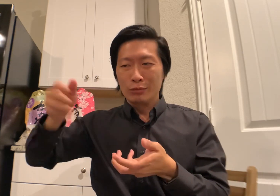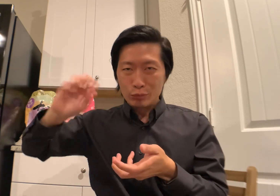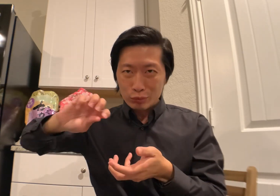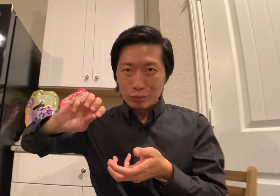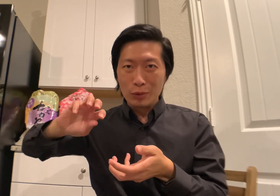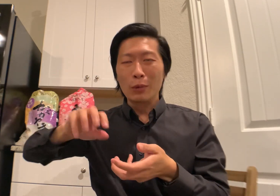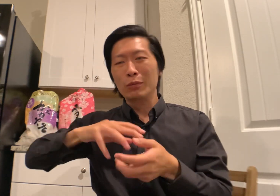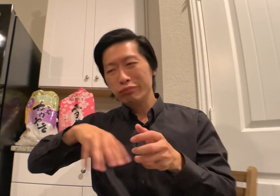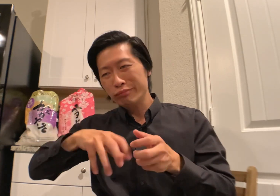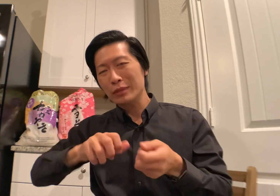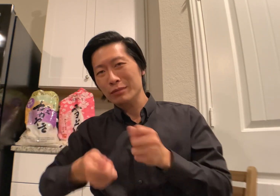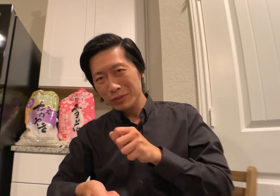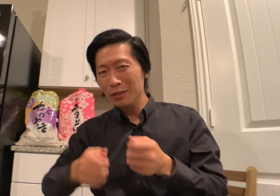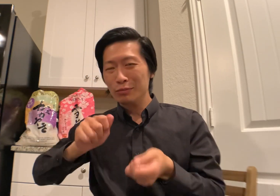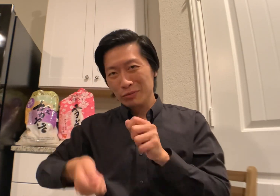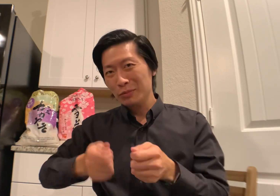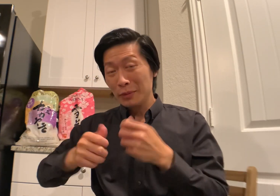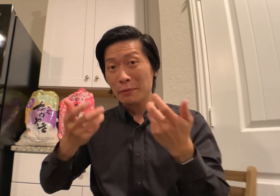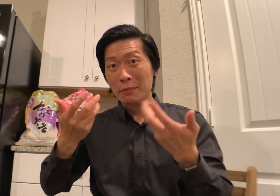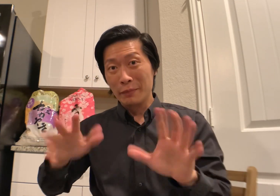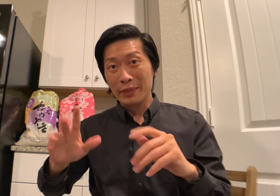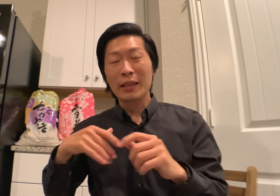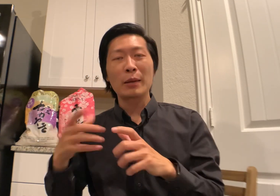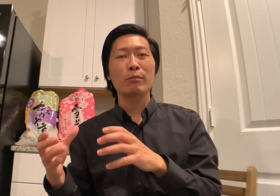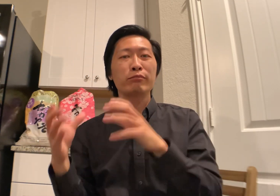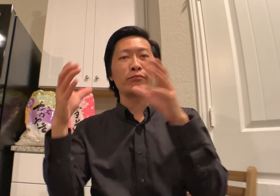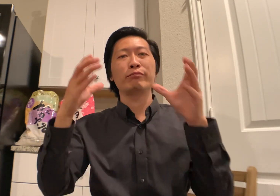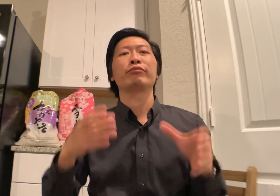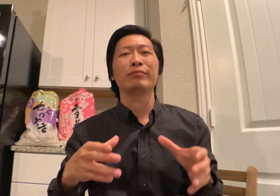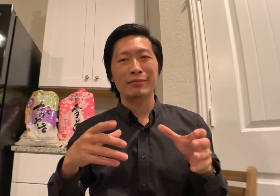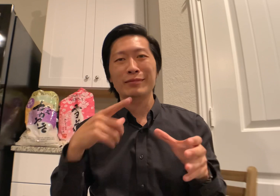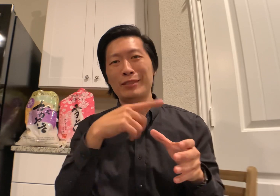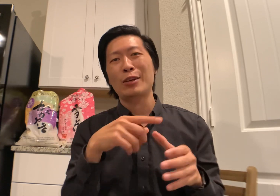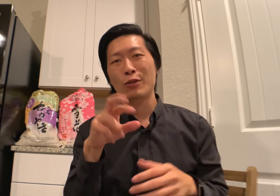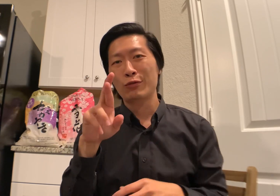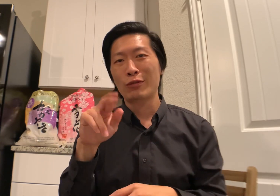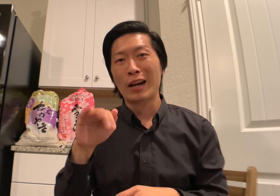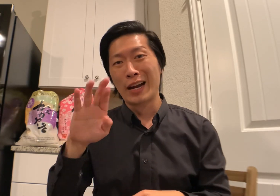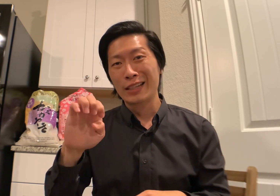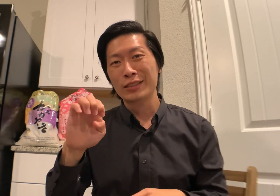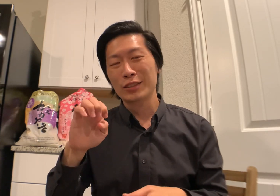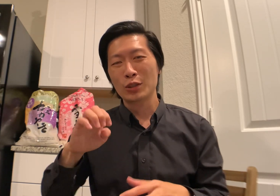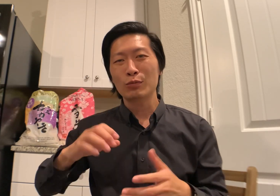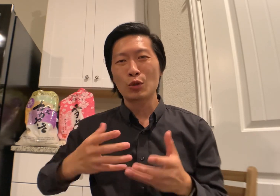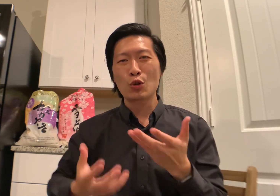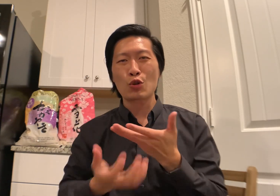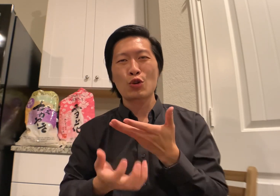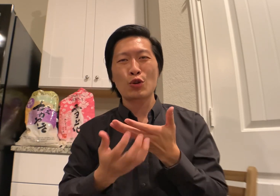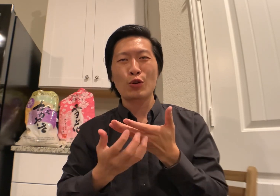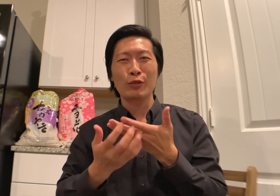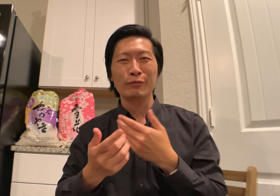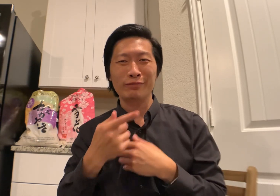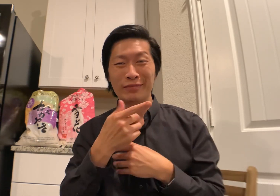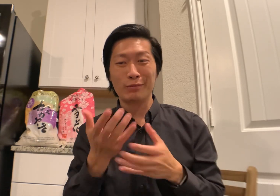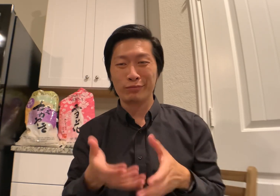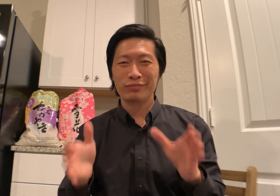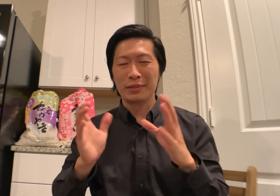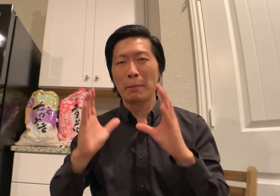wash my rice 3 to 4 to 5 times and pour out that excess starch and other stuff. I put it into the